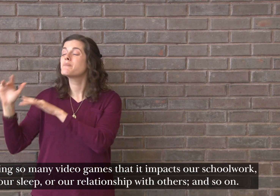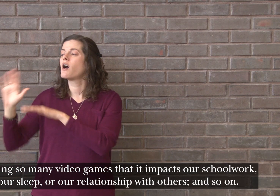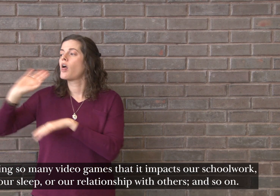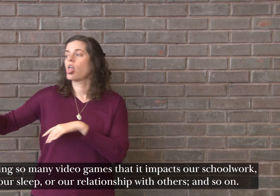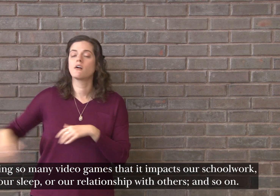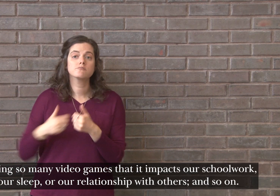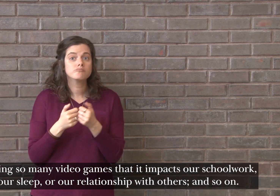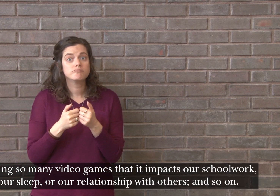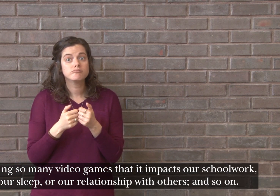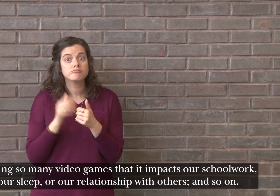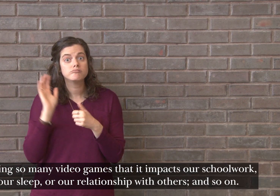so on.